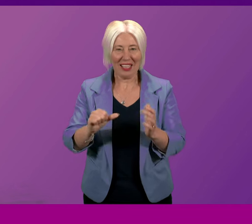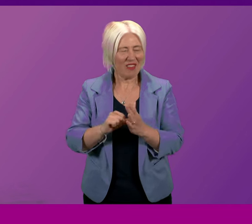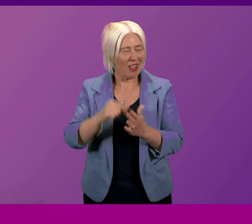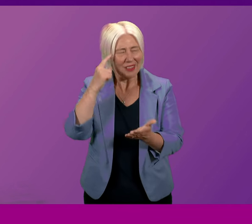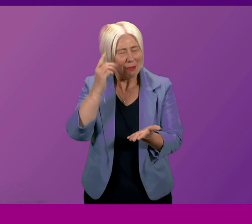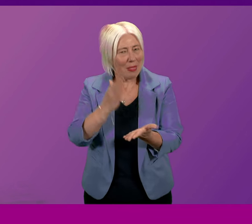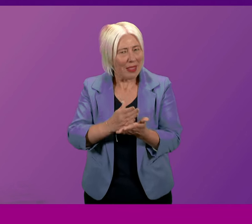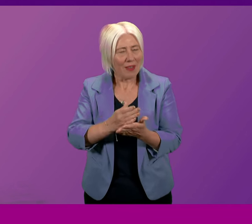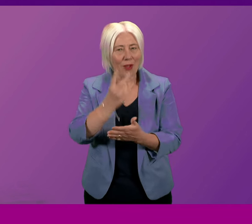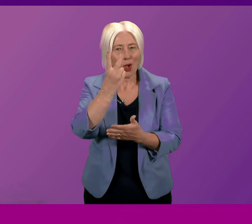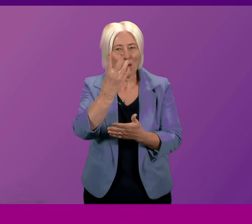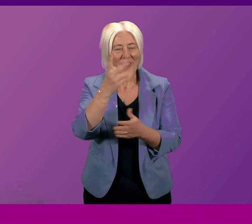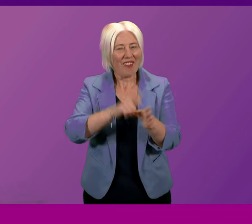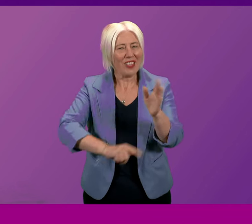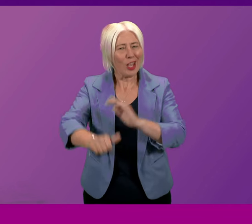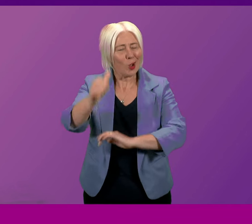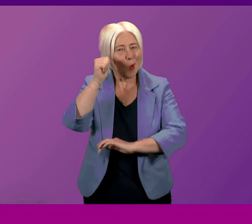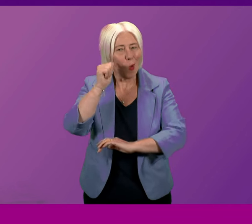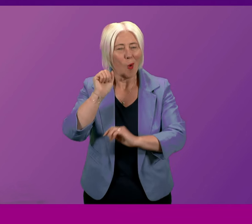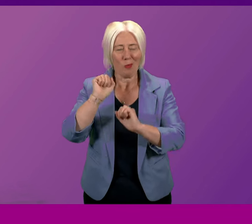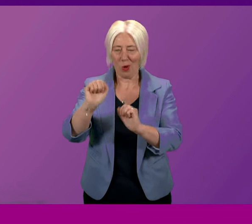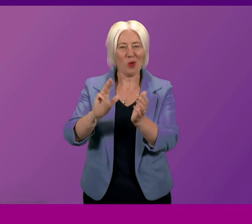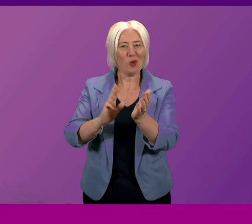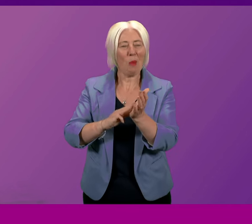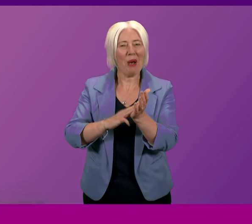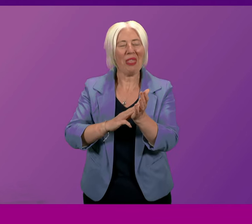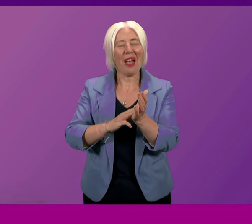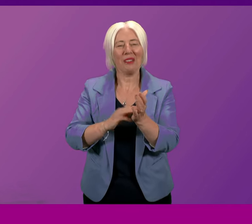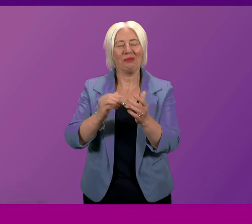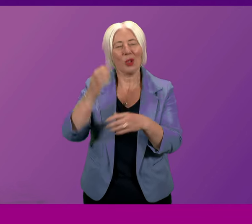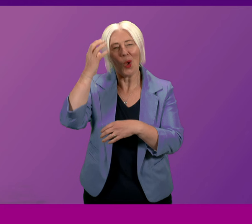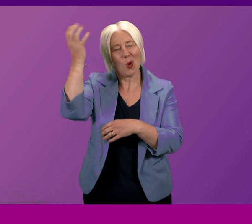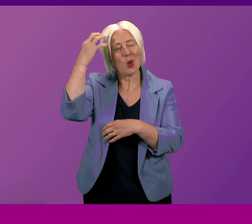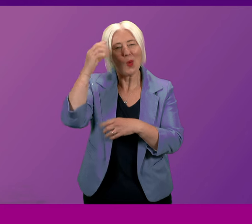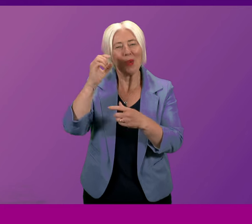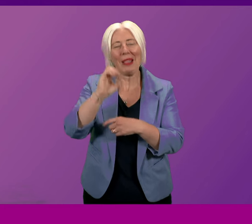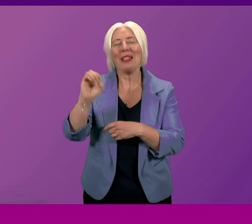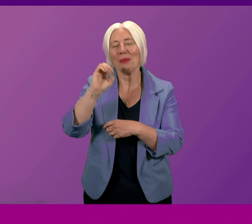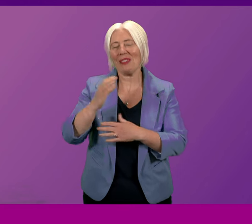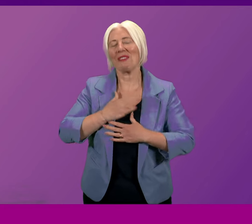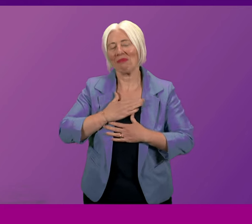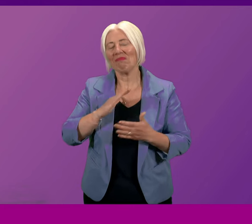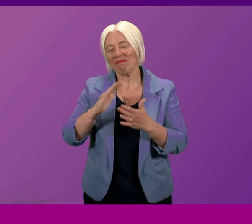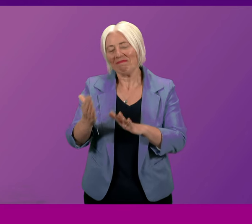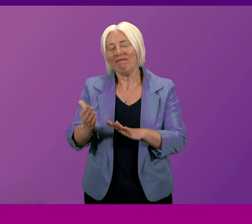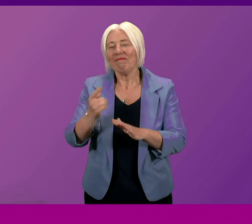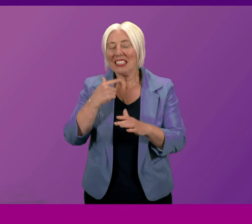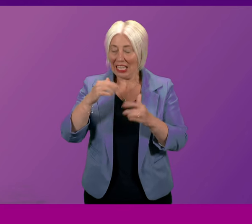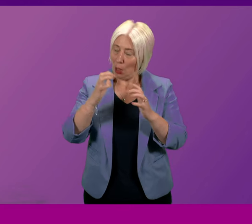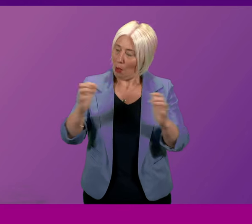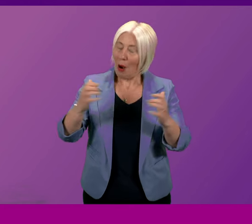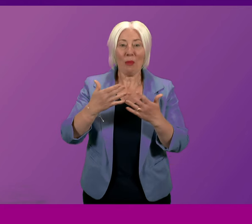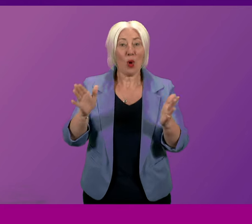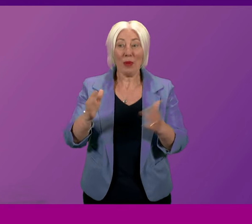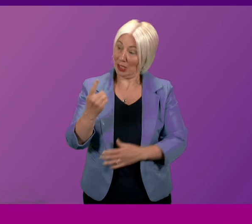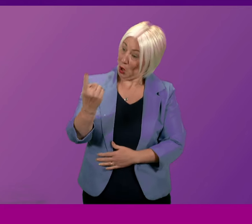indeed 25 years ago that the late Queen declared the Parliament open. Your Majesty, you were there that